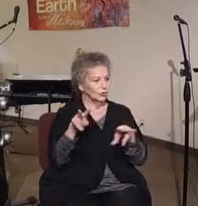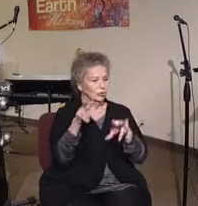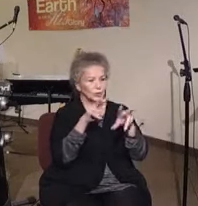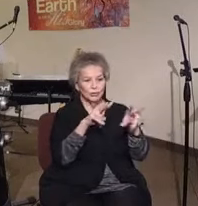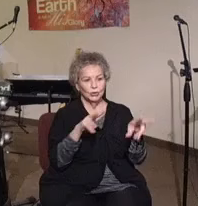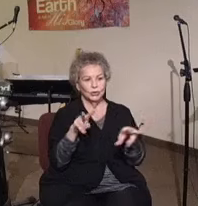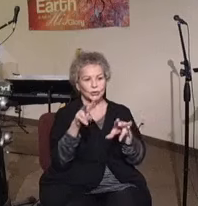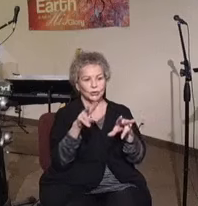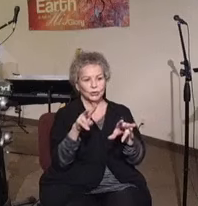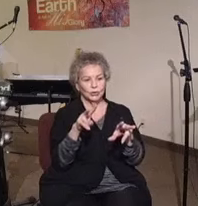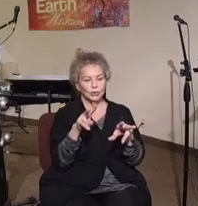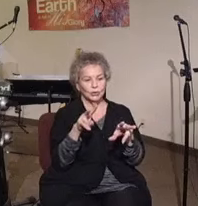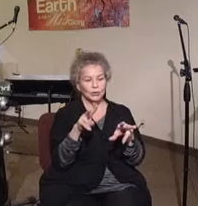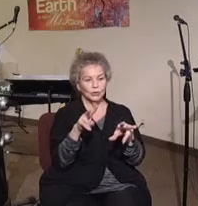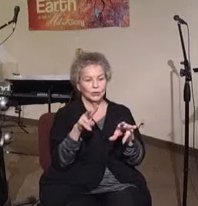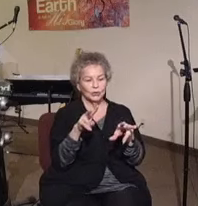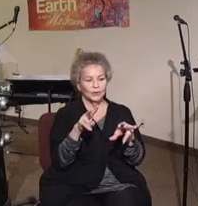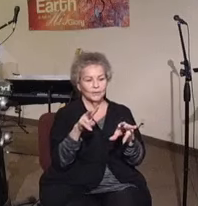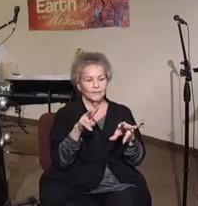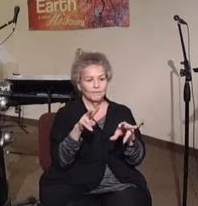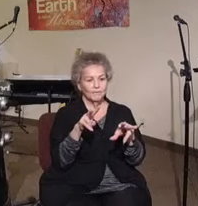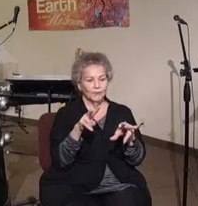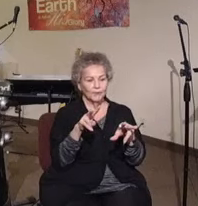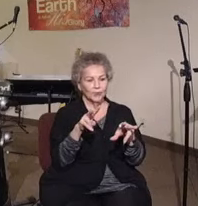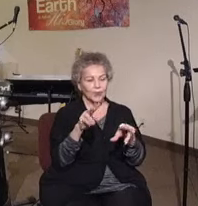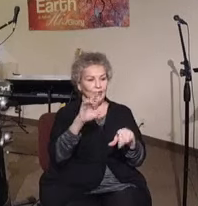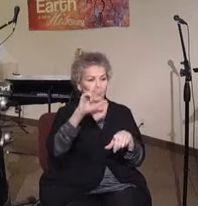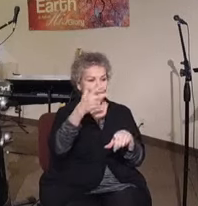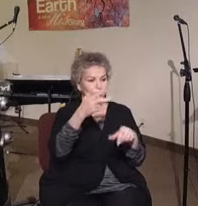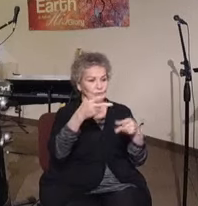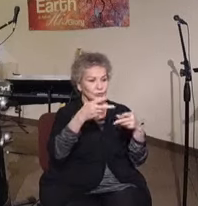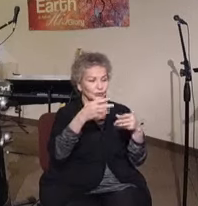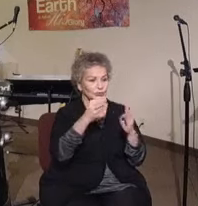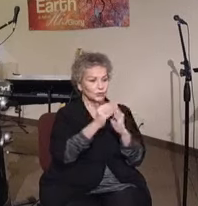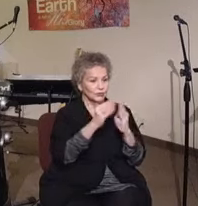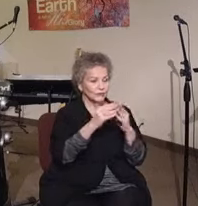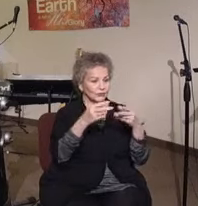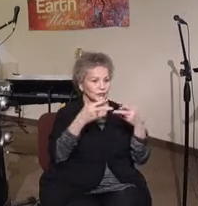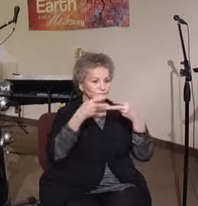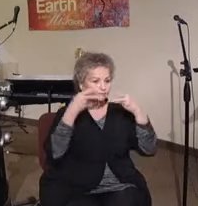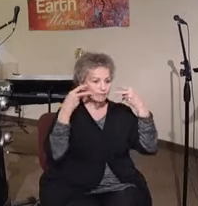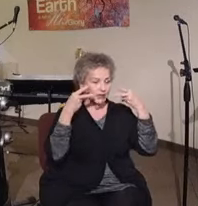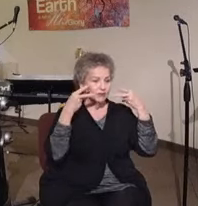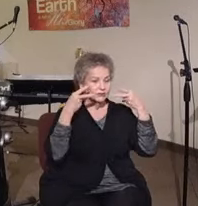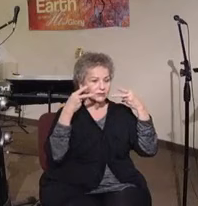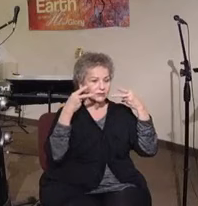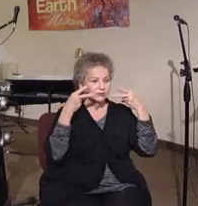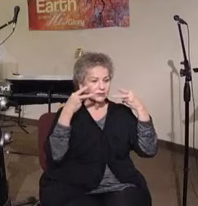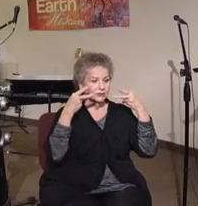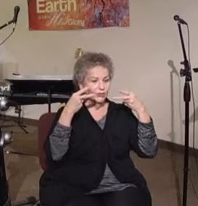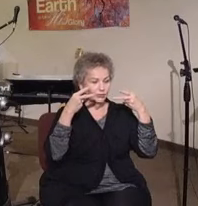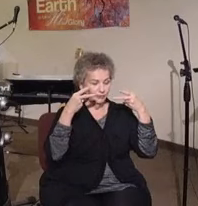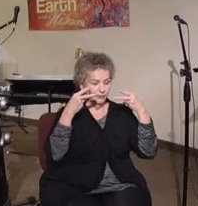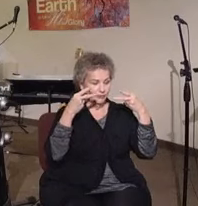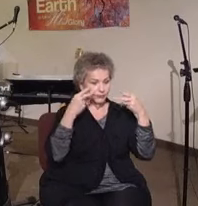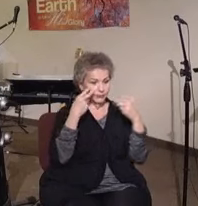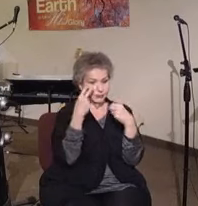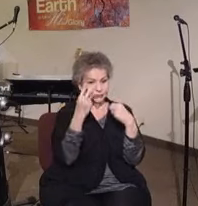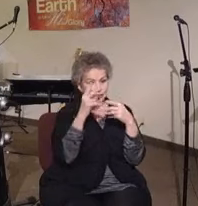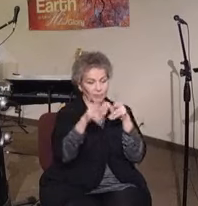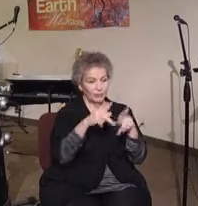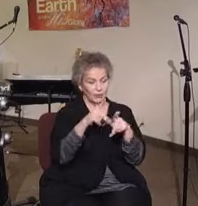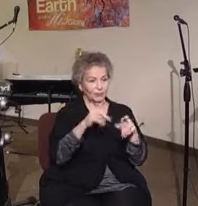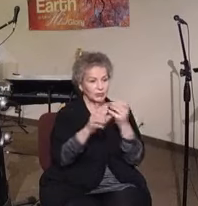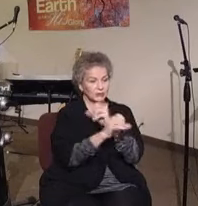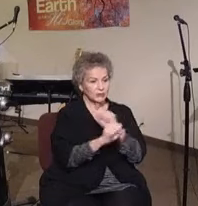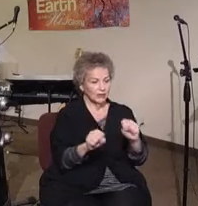look, we had to start a third service for the mask up. God's doing a work. We're having souls saved. We're reaching ways we never